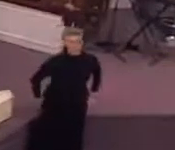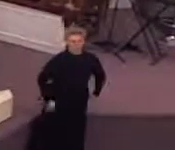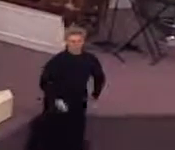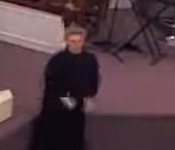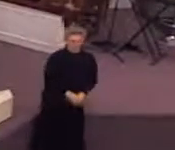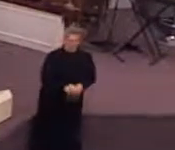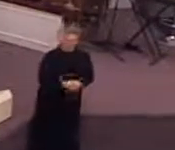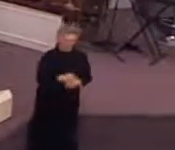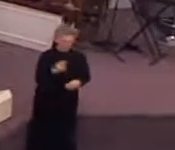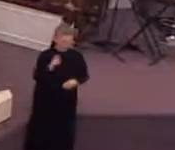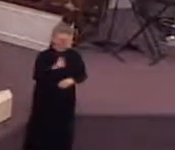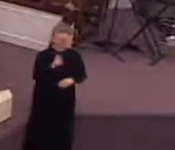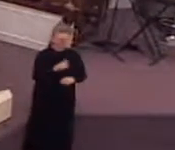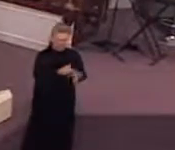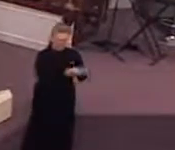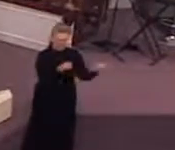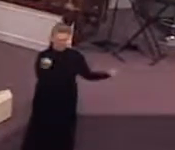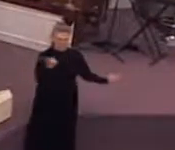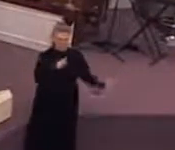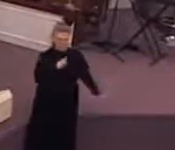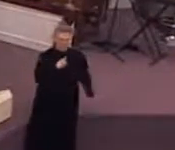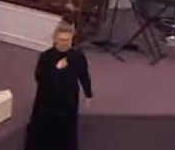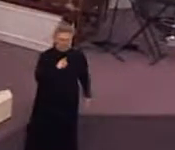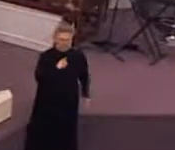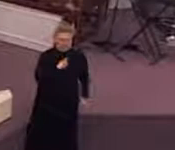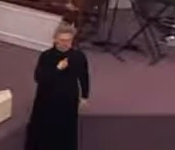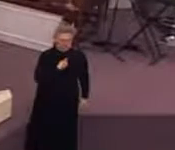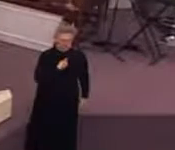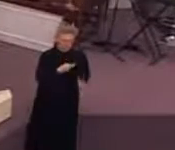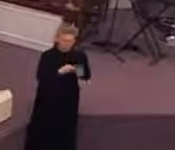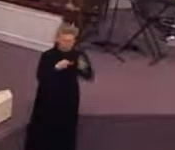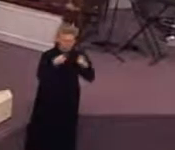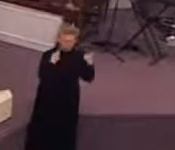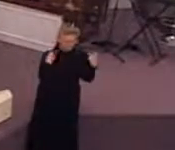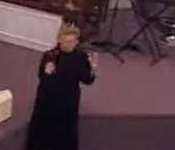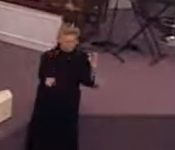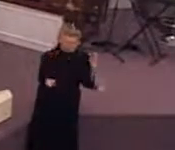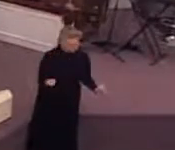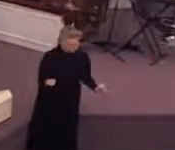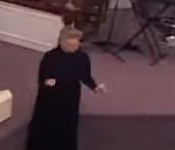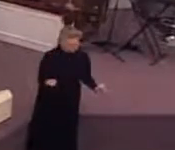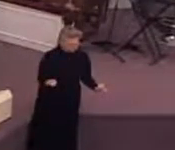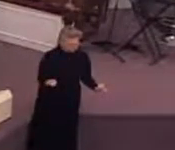Come on, we have got to separate ourselves from sin.